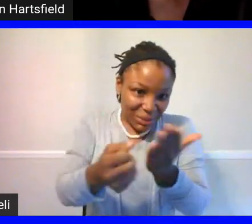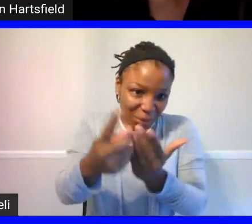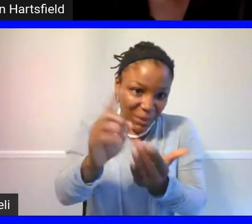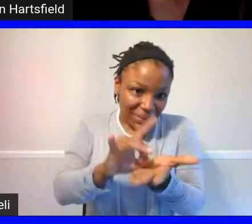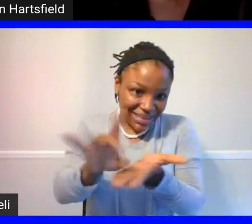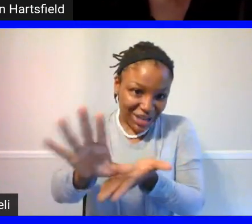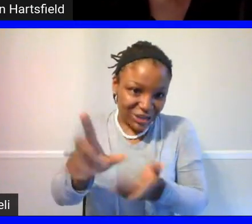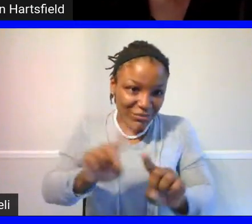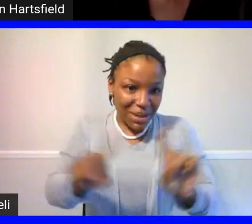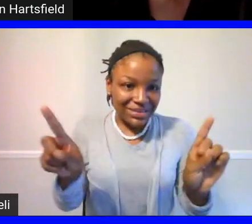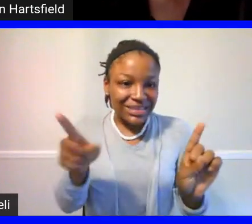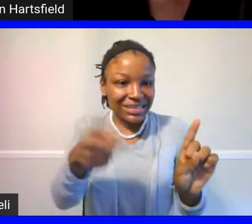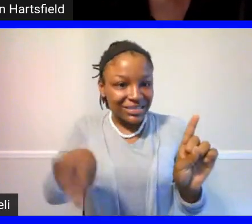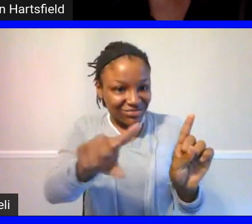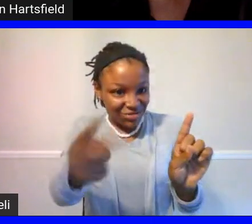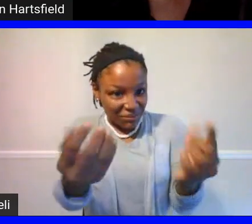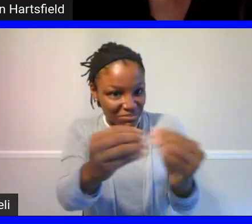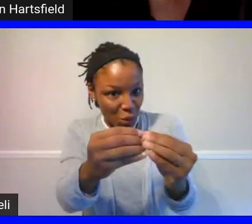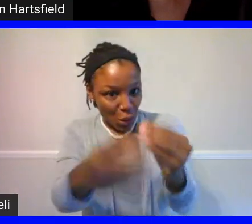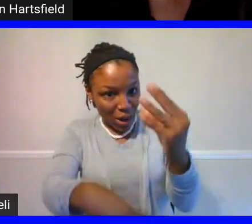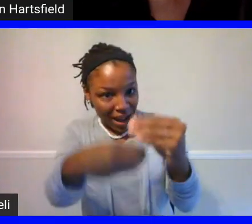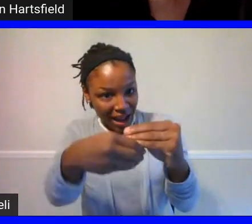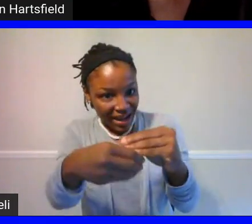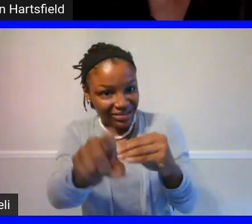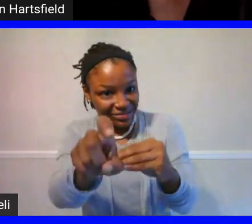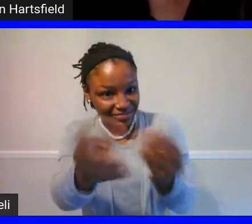Karen, I didn't know if there was anything else that you wanted to add.